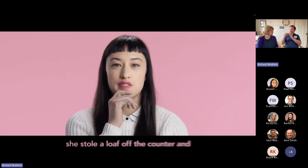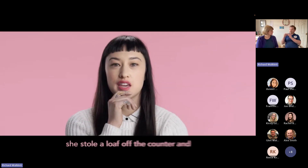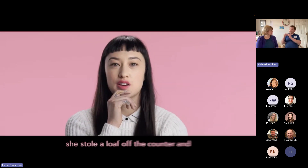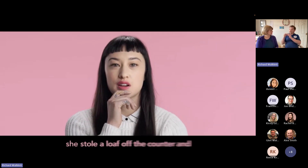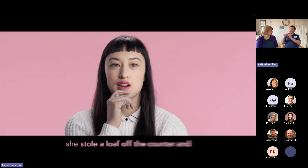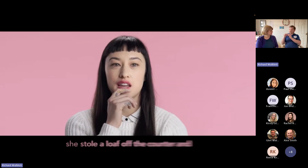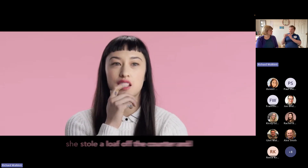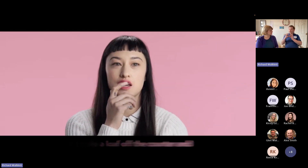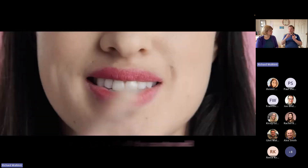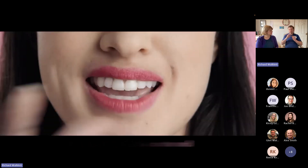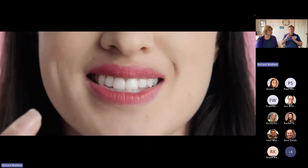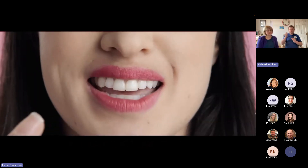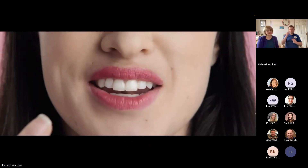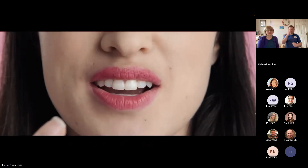off the counter.